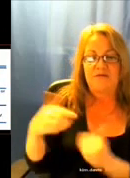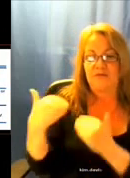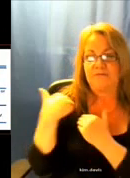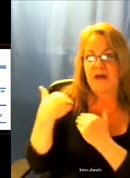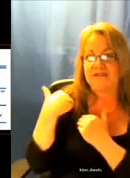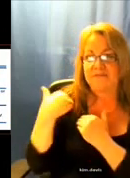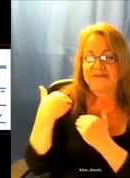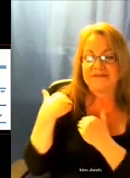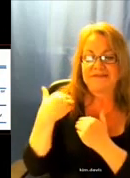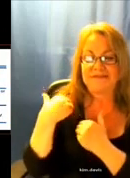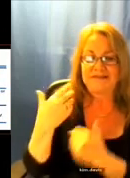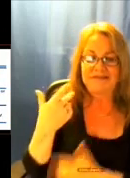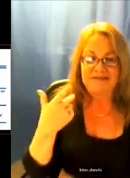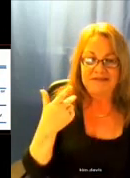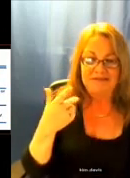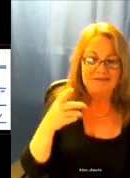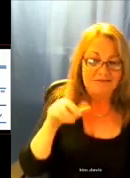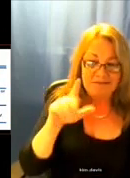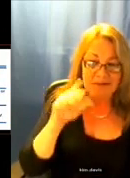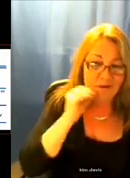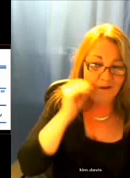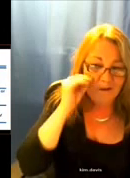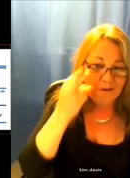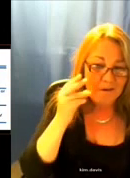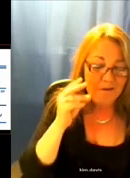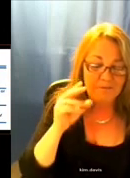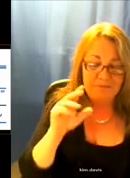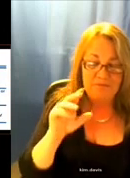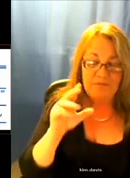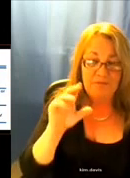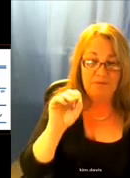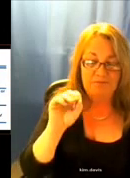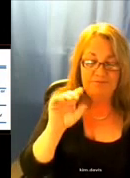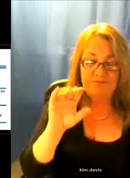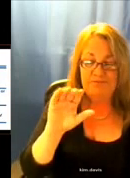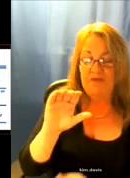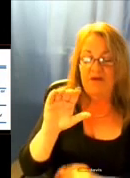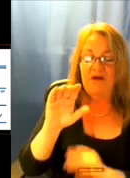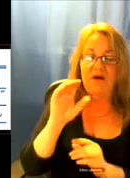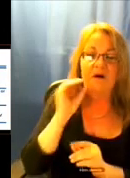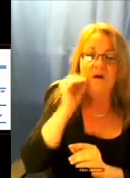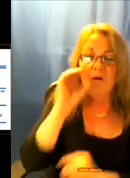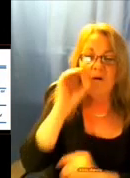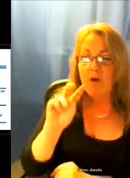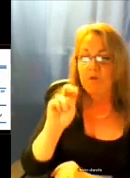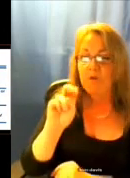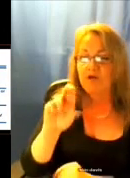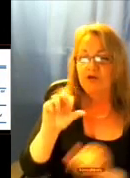Some other examples of the responsibilities for the landlord